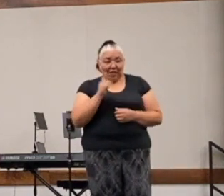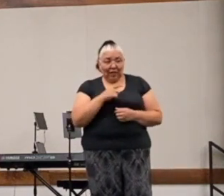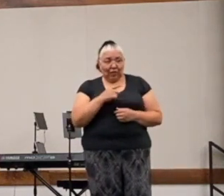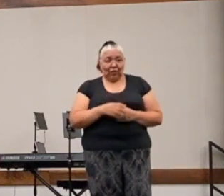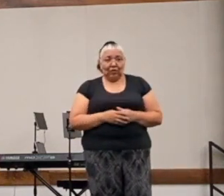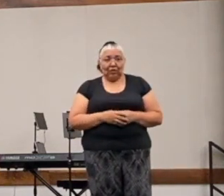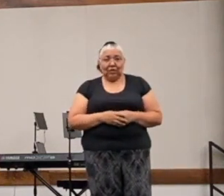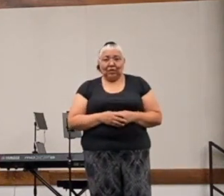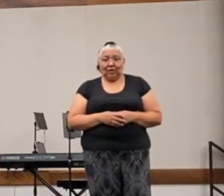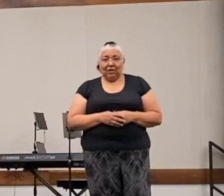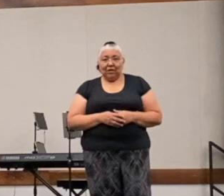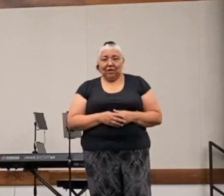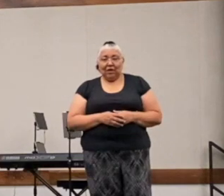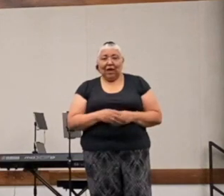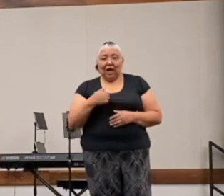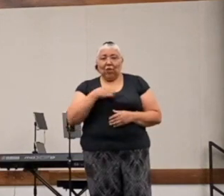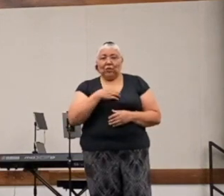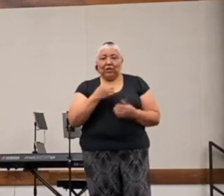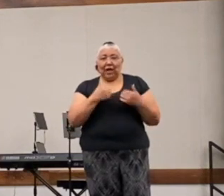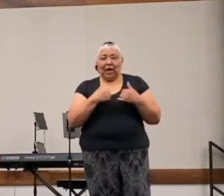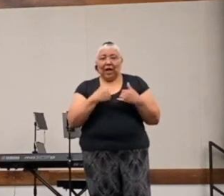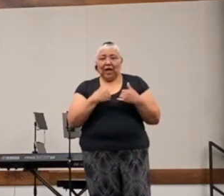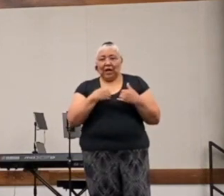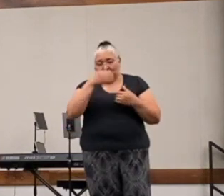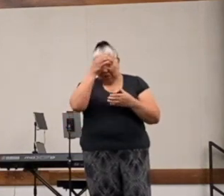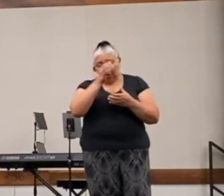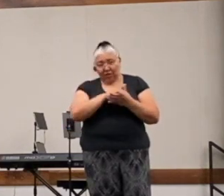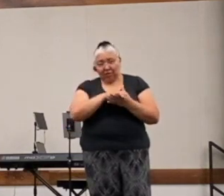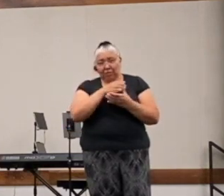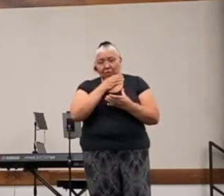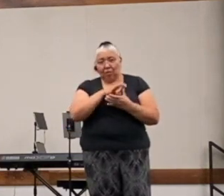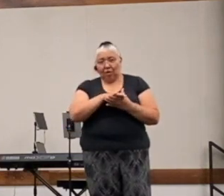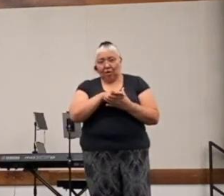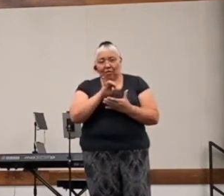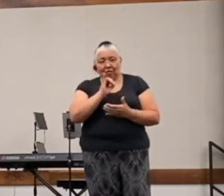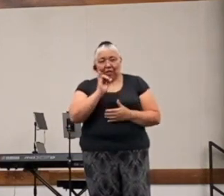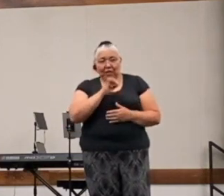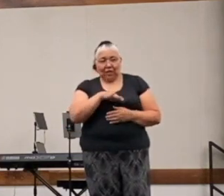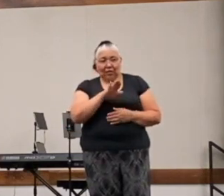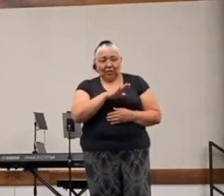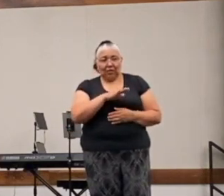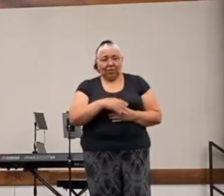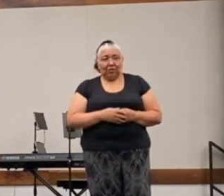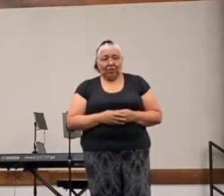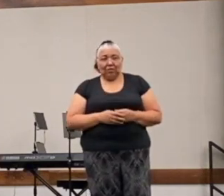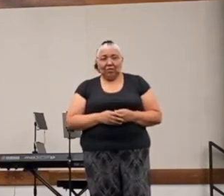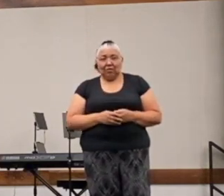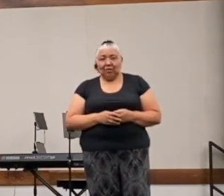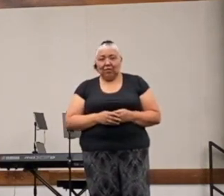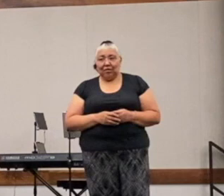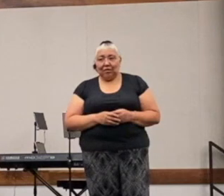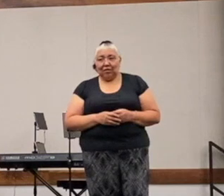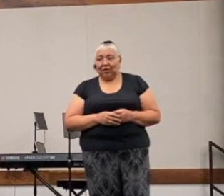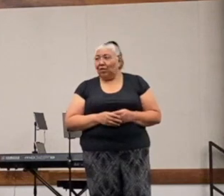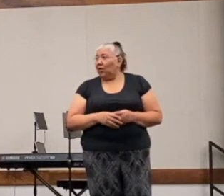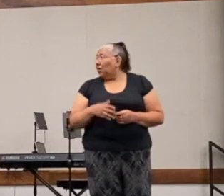theirs. I wish I had a spouse like theirs. I already know your